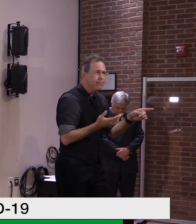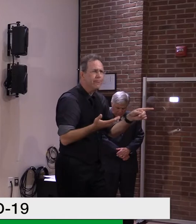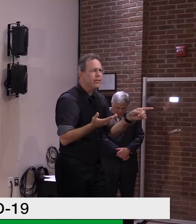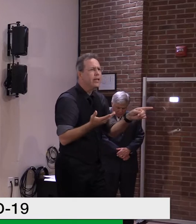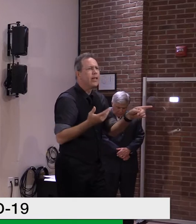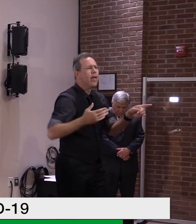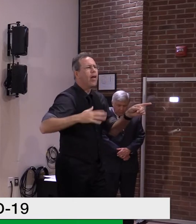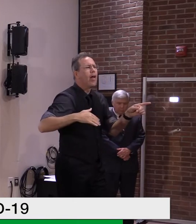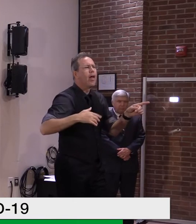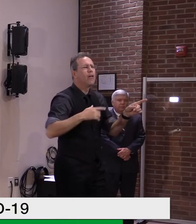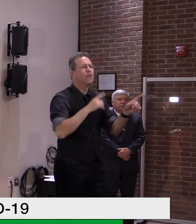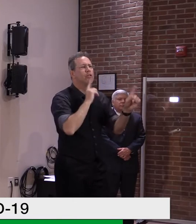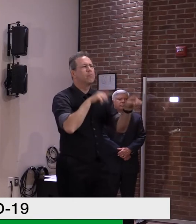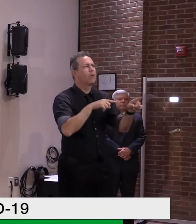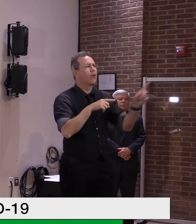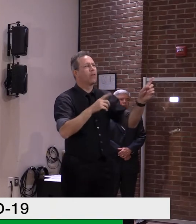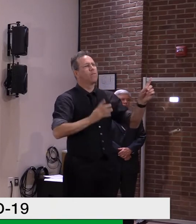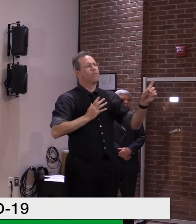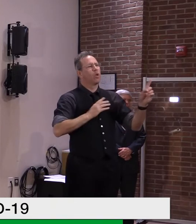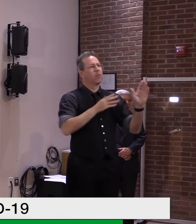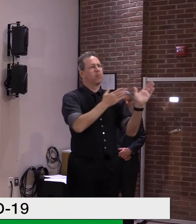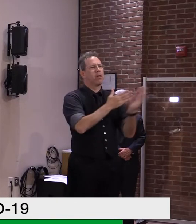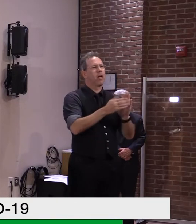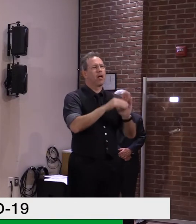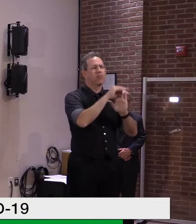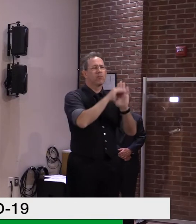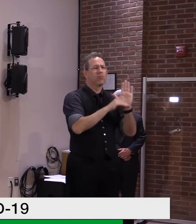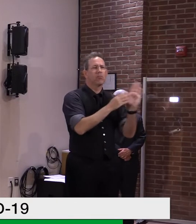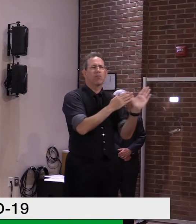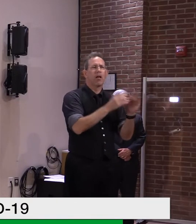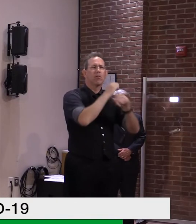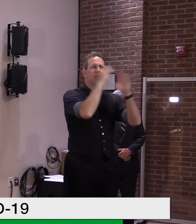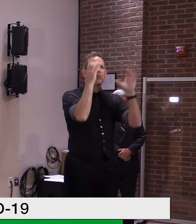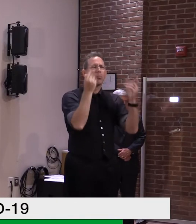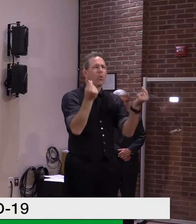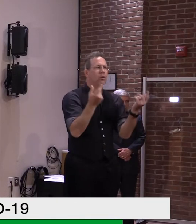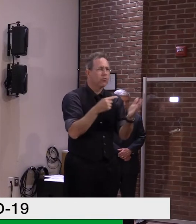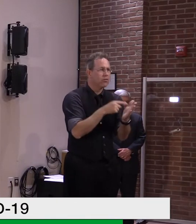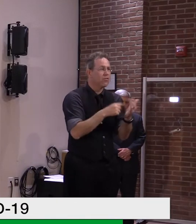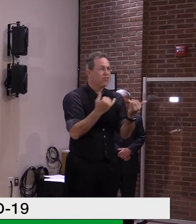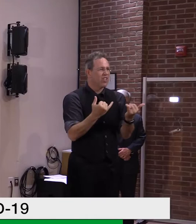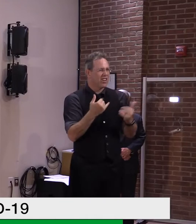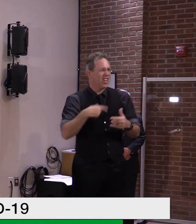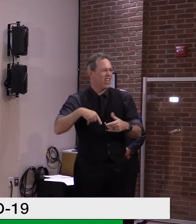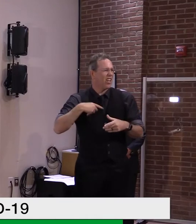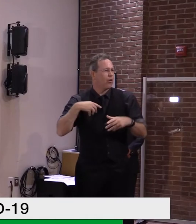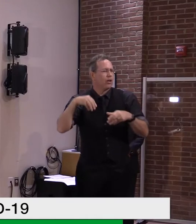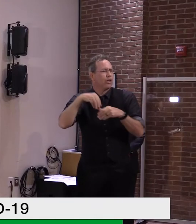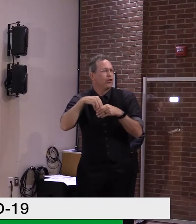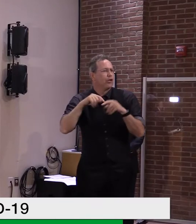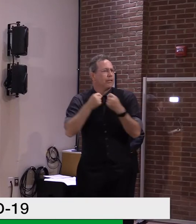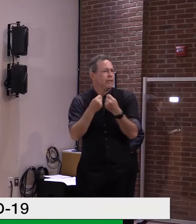formal follow-up yet, and it's with our legal team. But they did respond, and they did cite